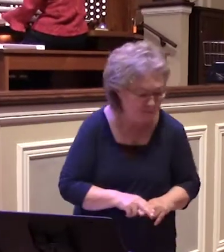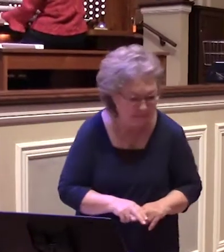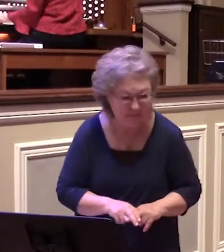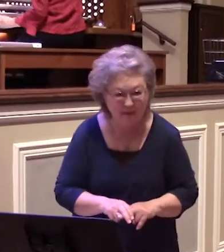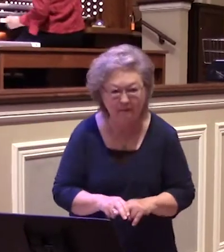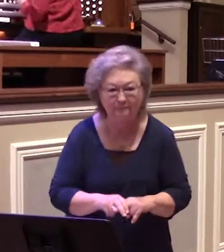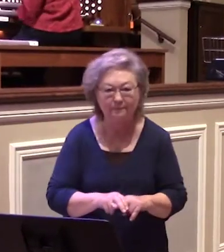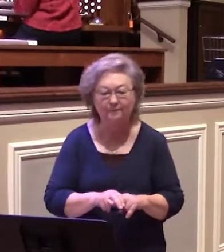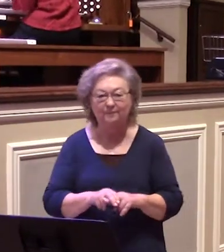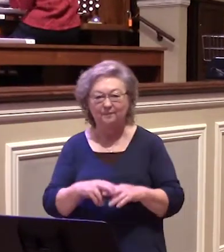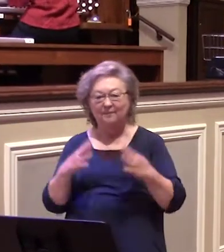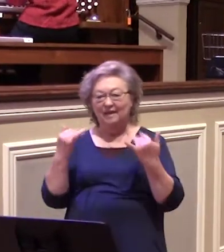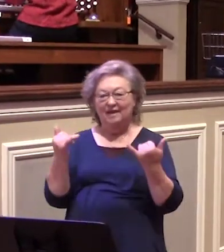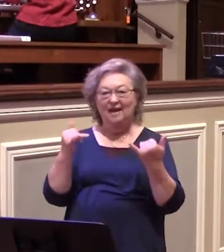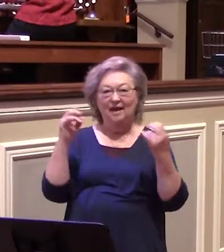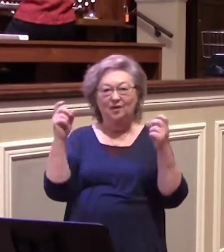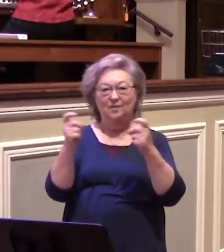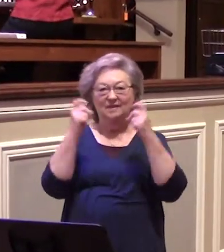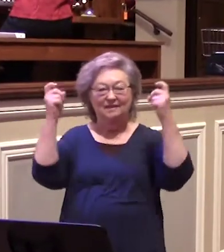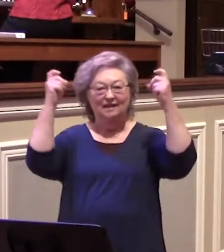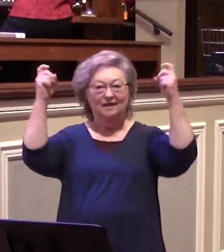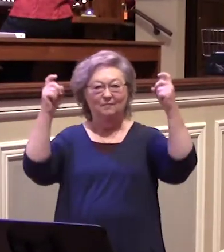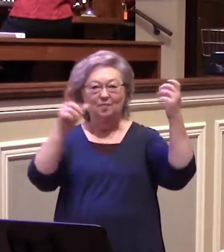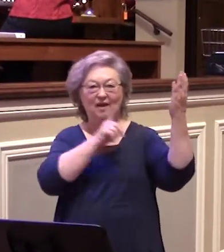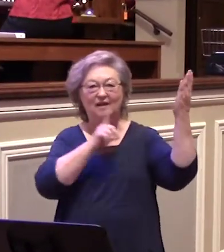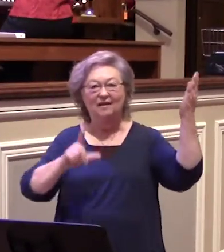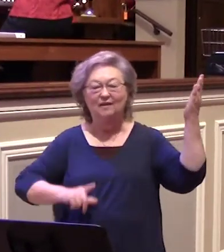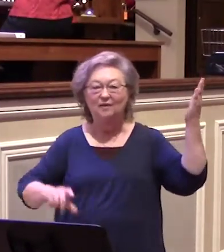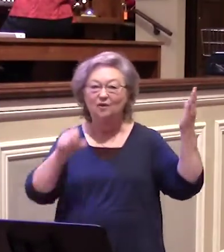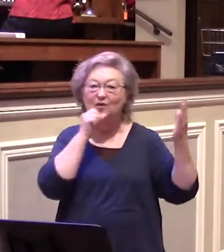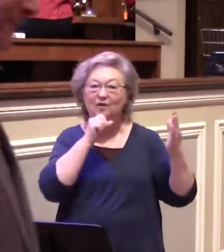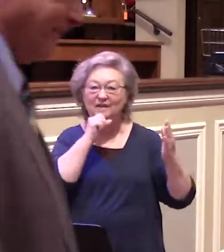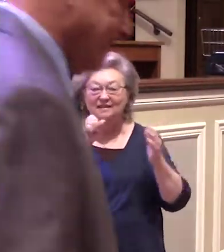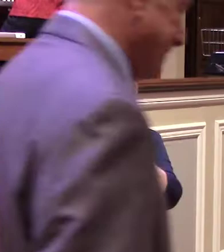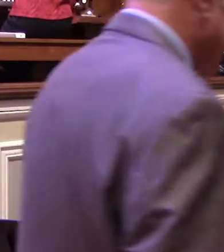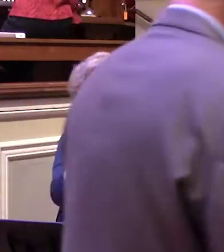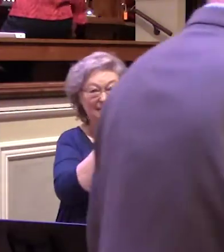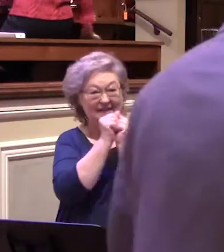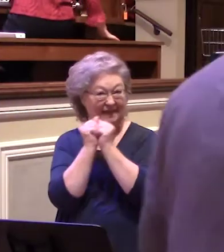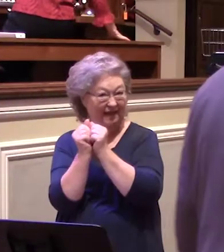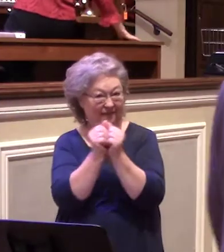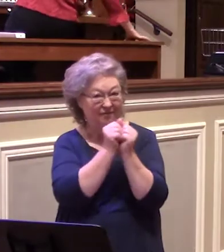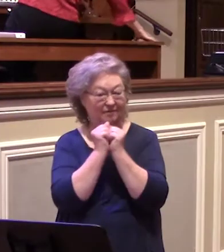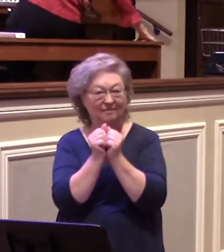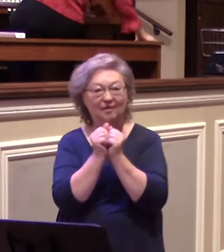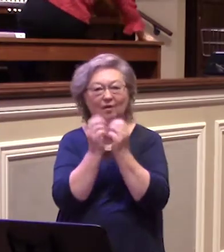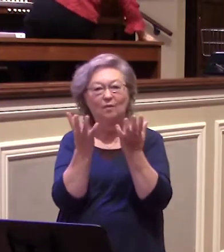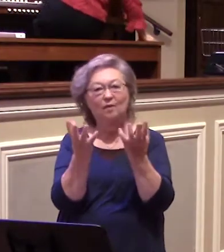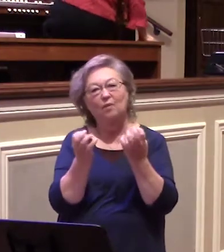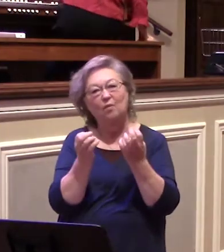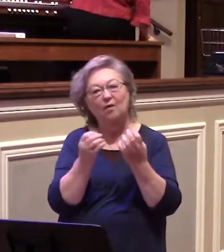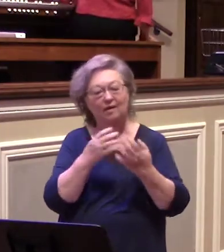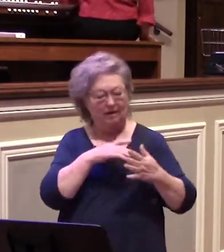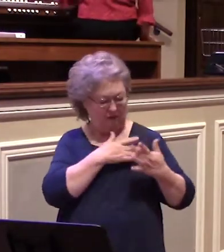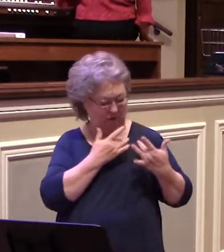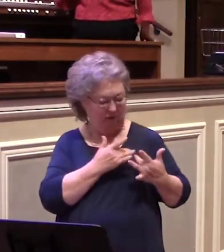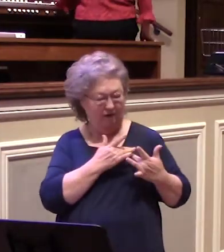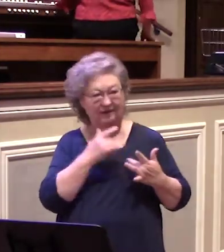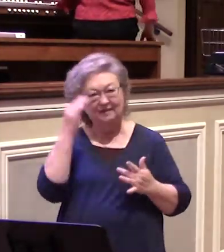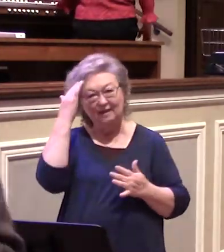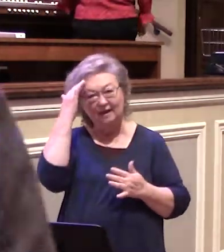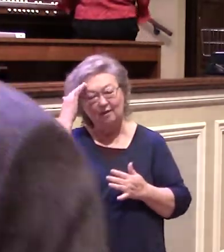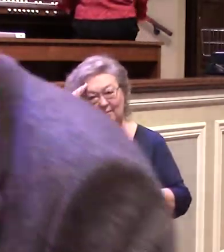We're going to celebrate this Lord's Supper together. Now, we've taken some time to get our hearts and minds ready for it. This is Christ the